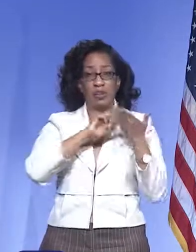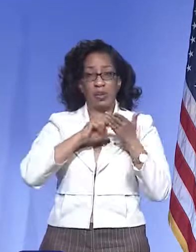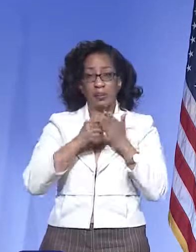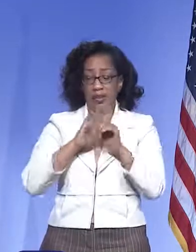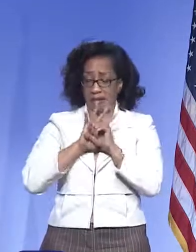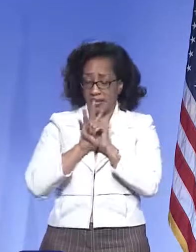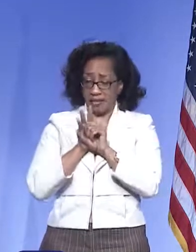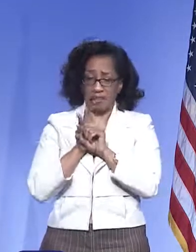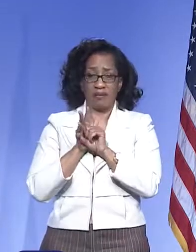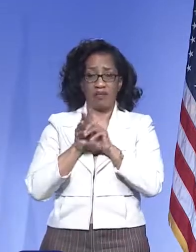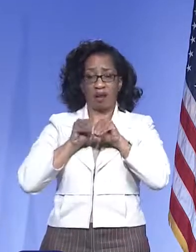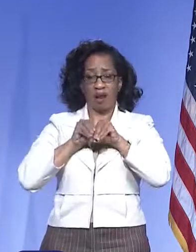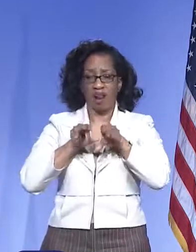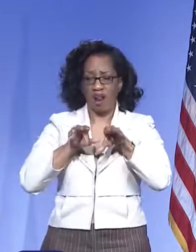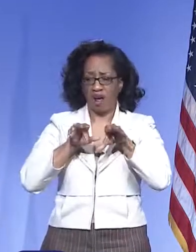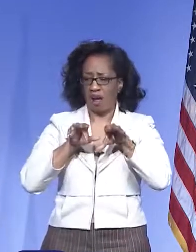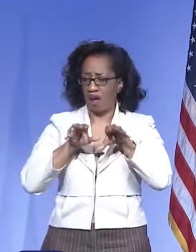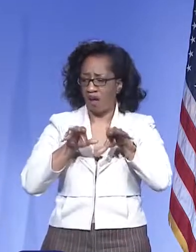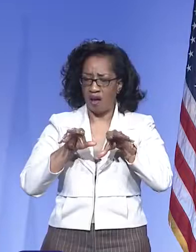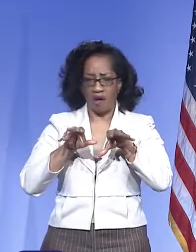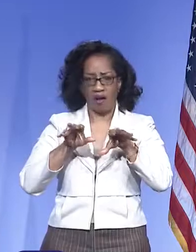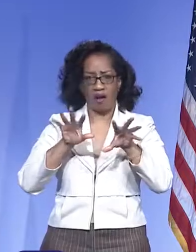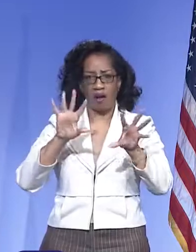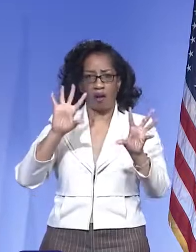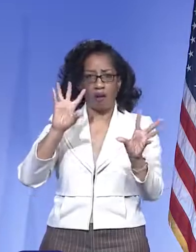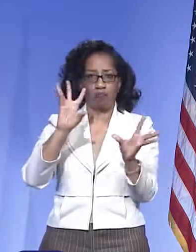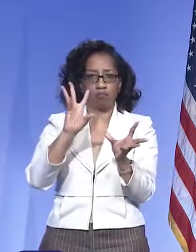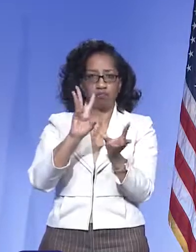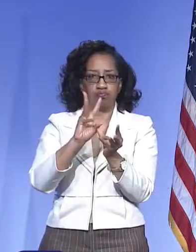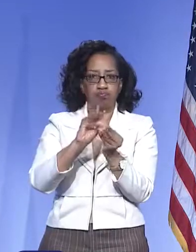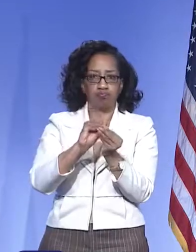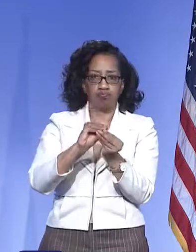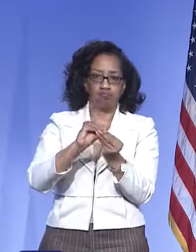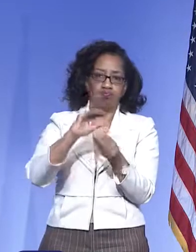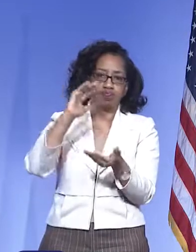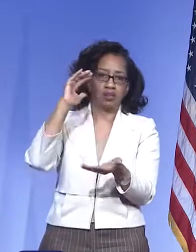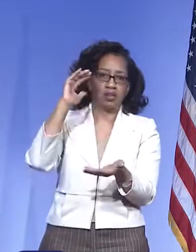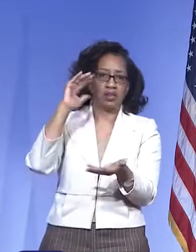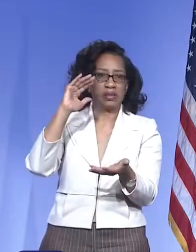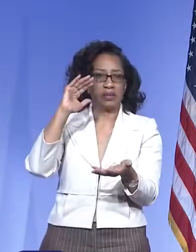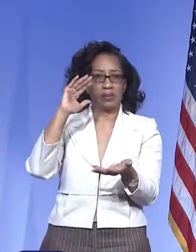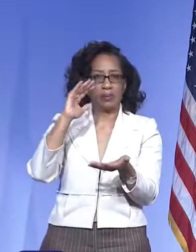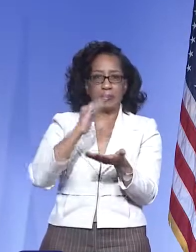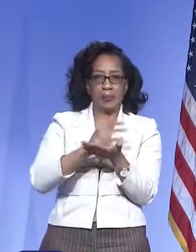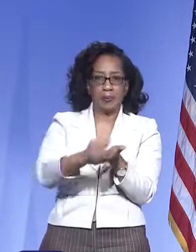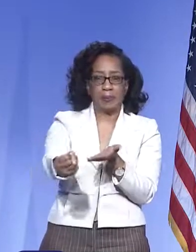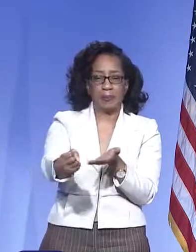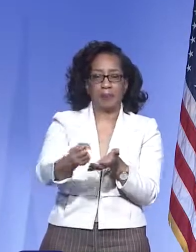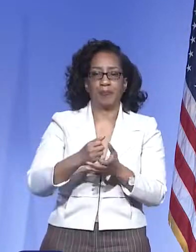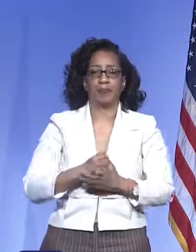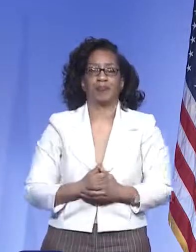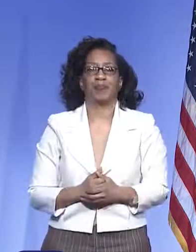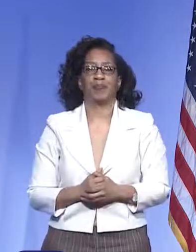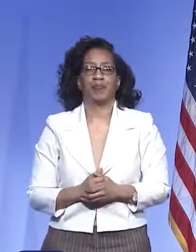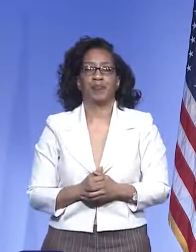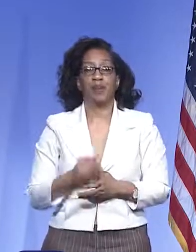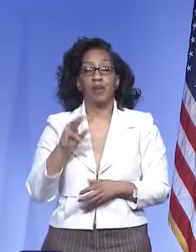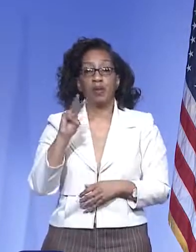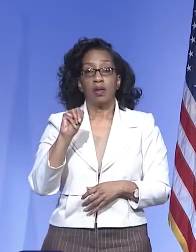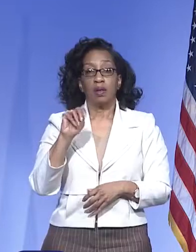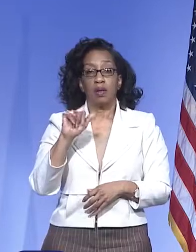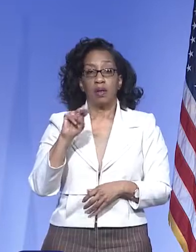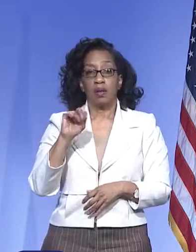places it can even go, and ultimately the pandemic would crash. Mandy Rock, Fox 13.